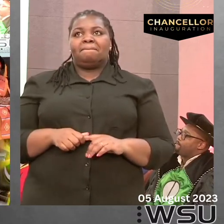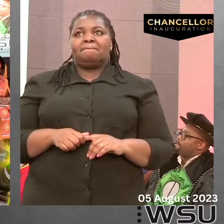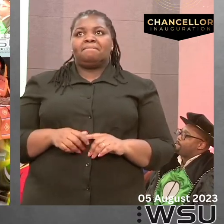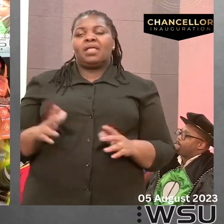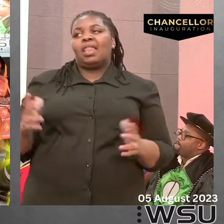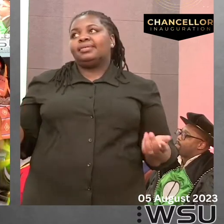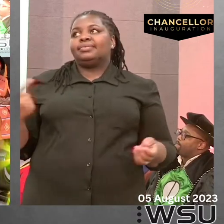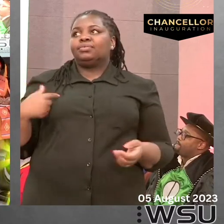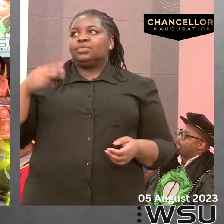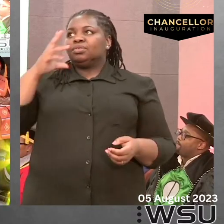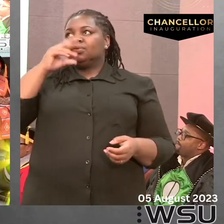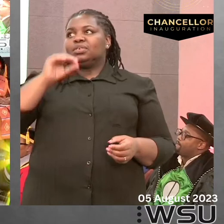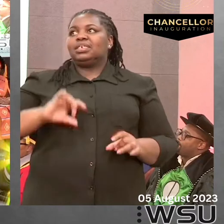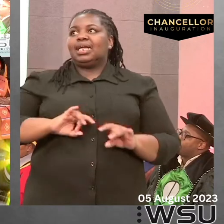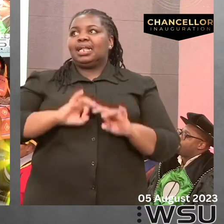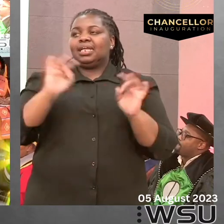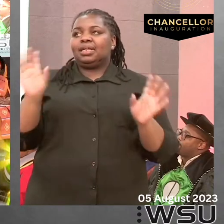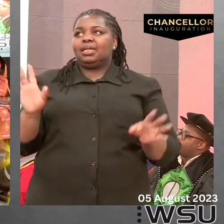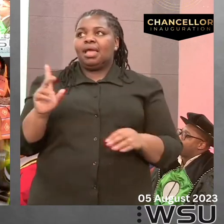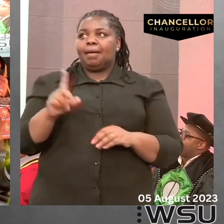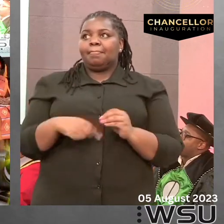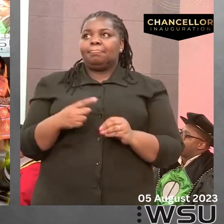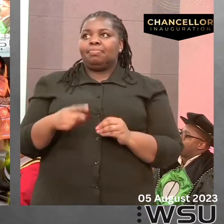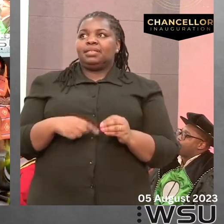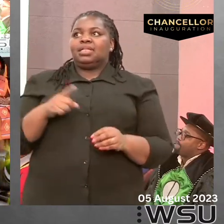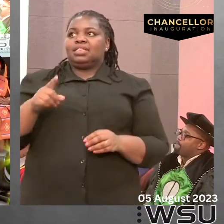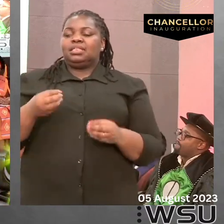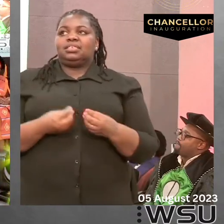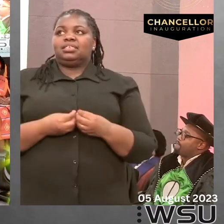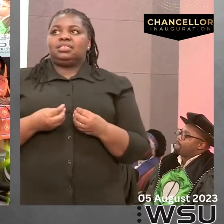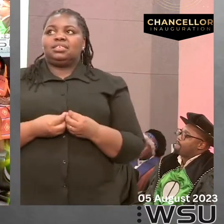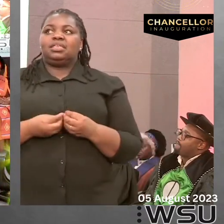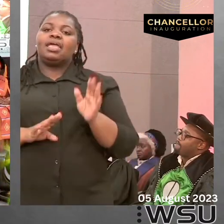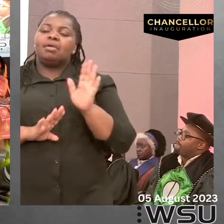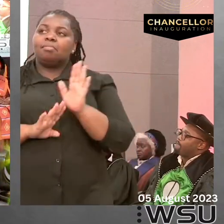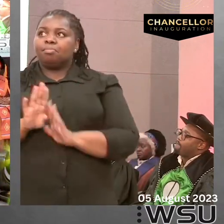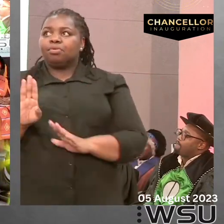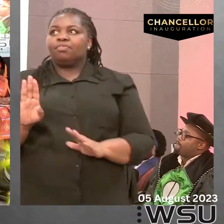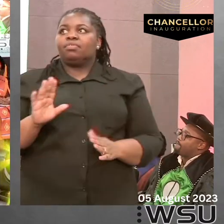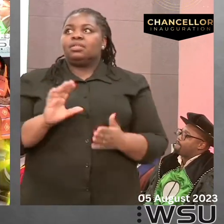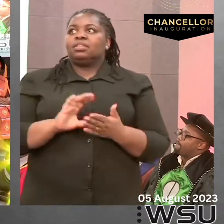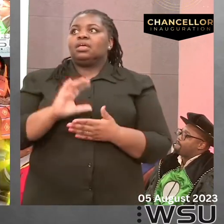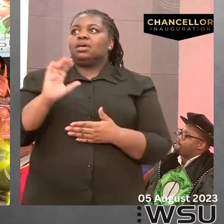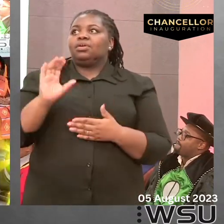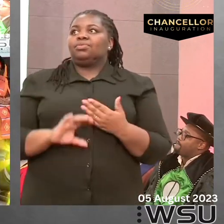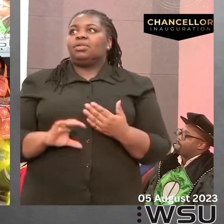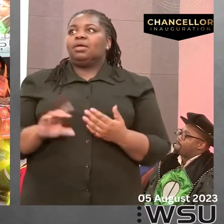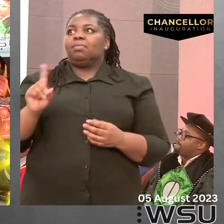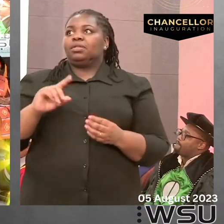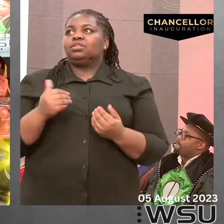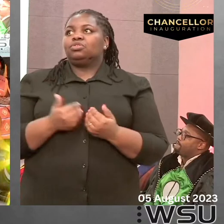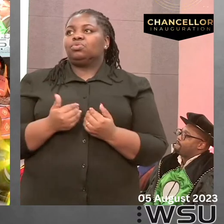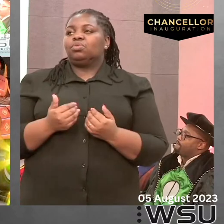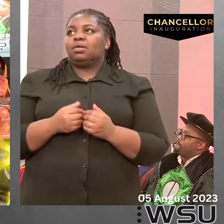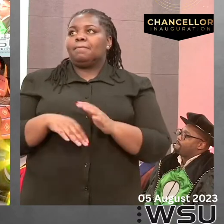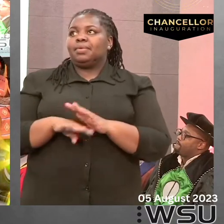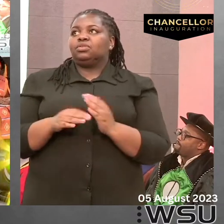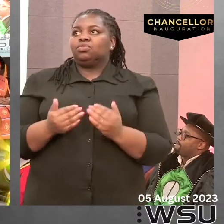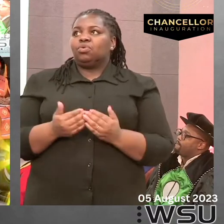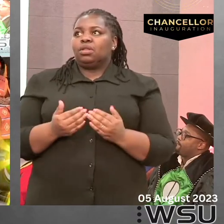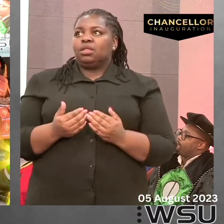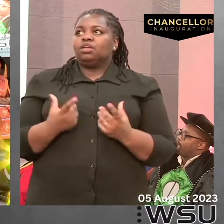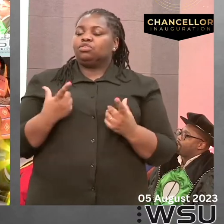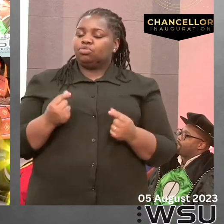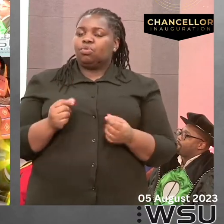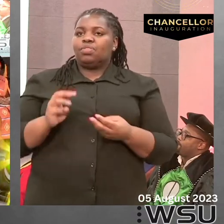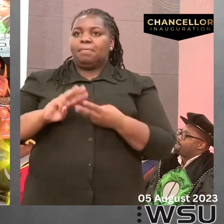Unless we talk clearly about these things and improve the curriculum of our schools at big school and do away with